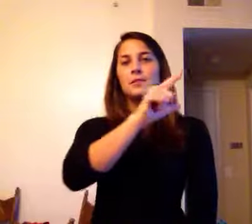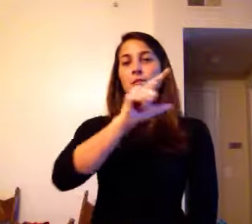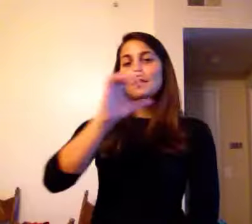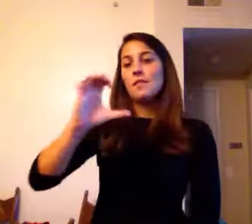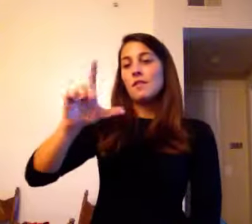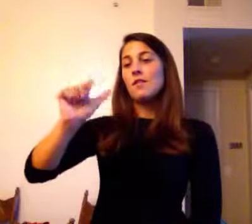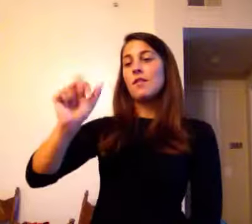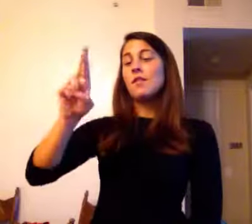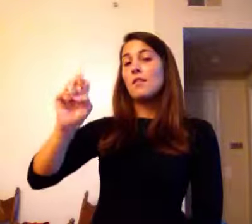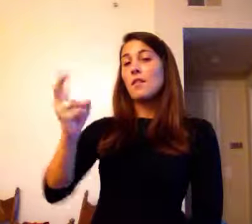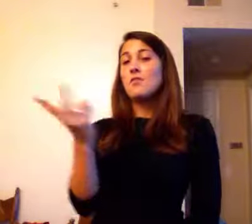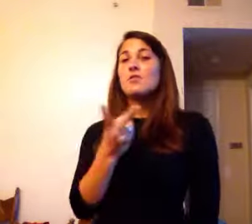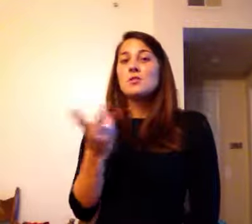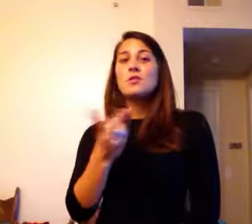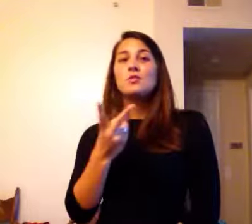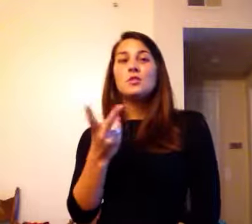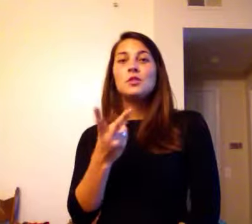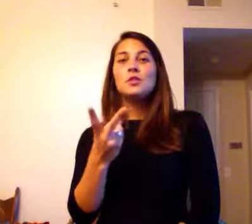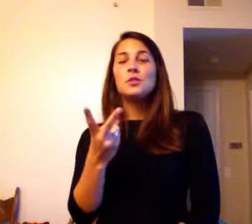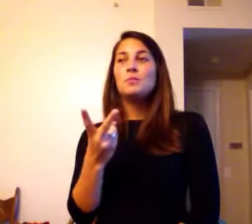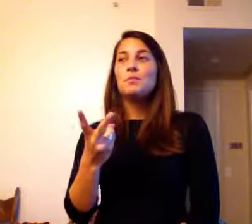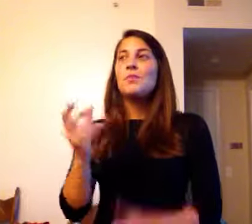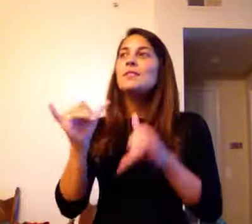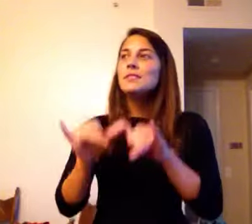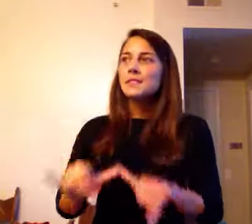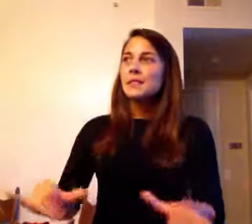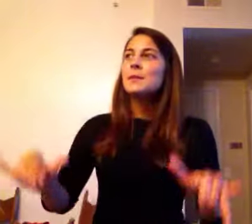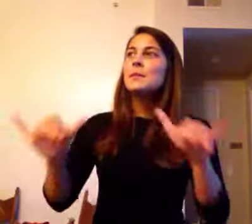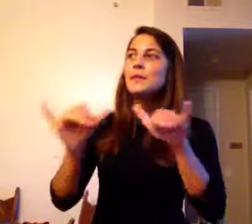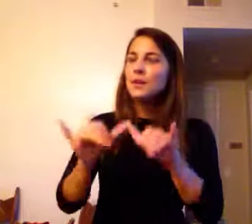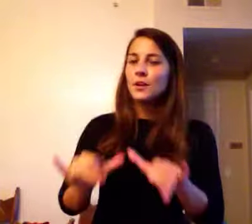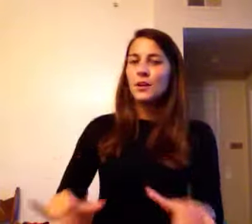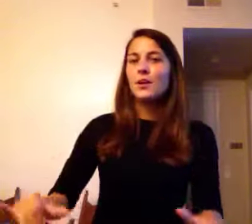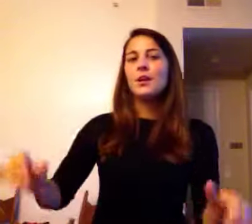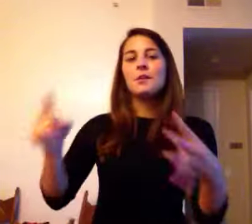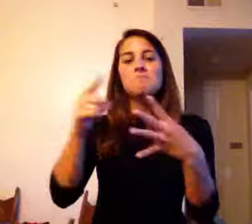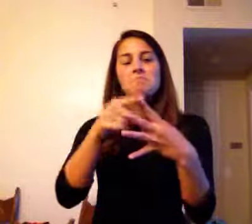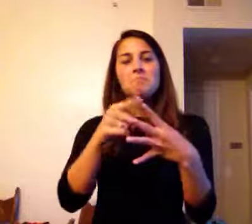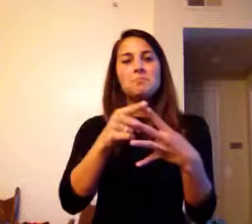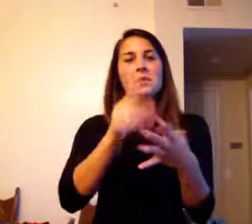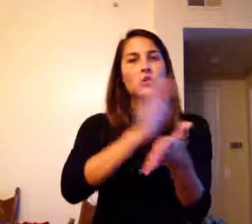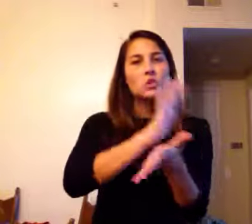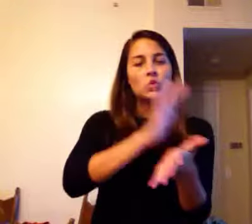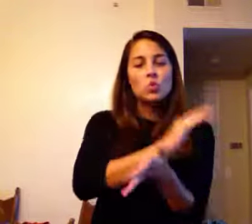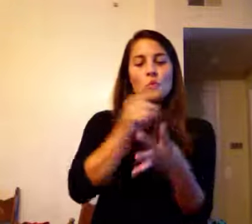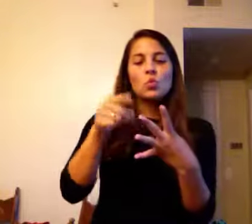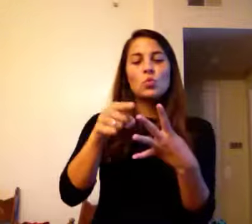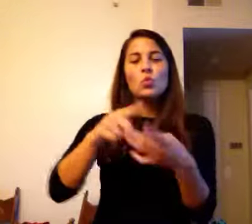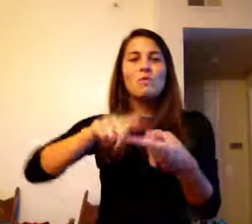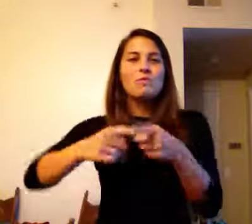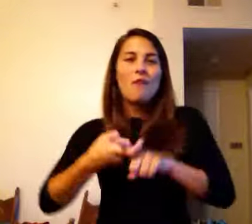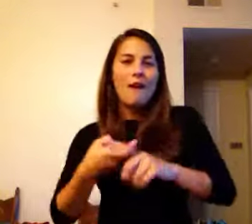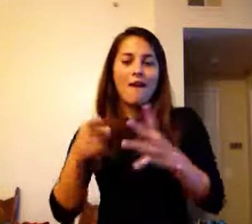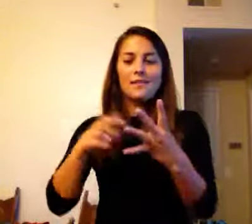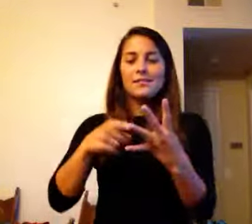some ways. They're the same age, they go to the same school, they belong to the same circle of friends, and they both earn good